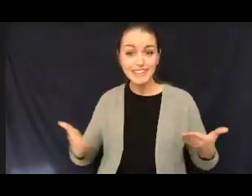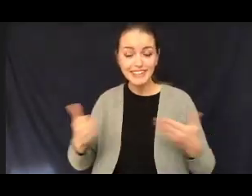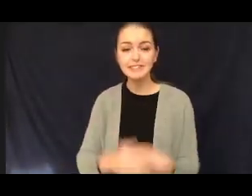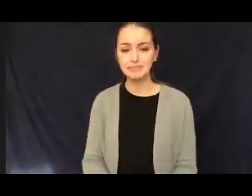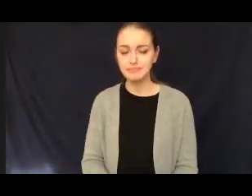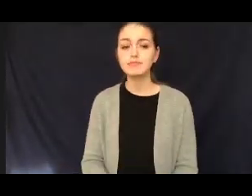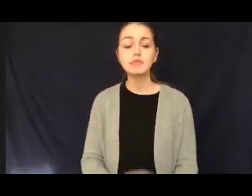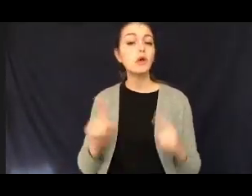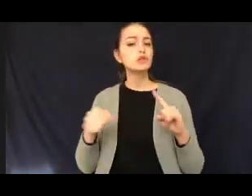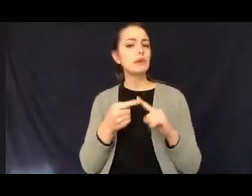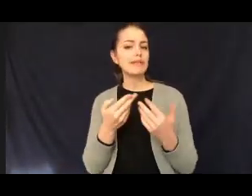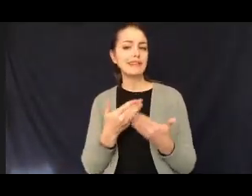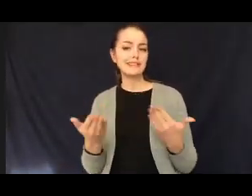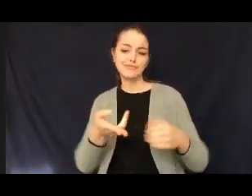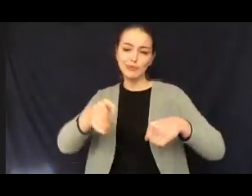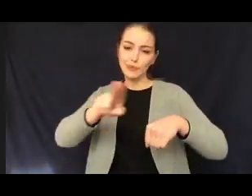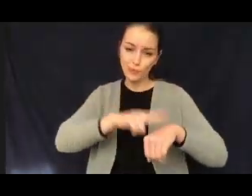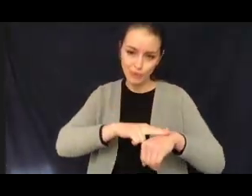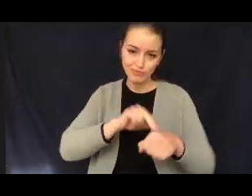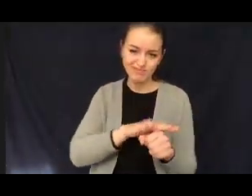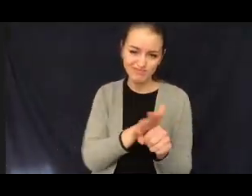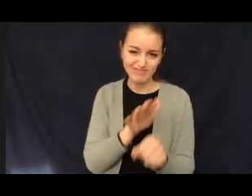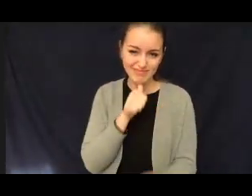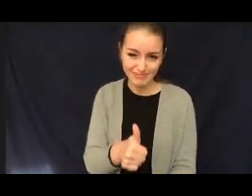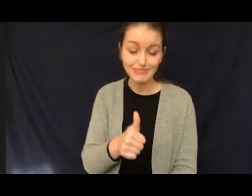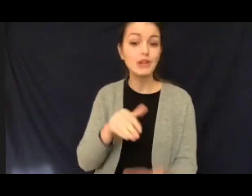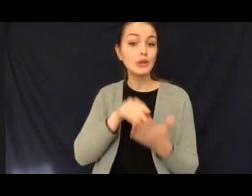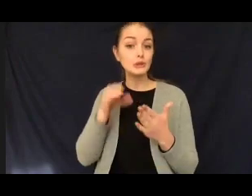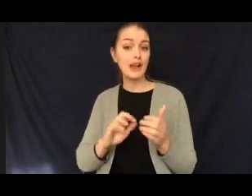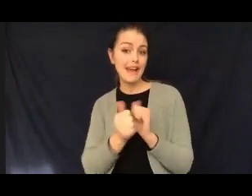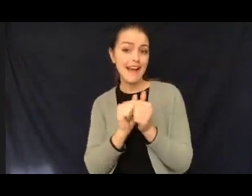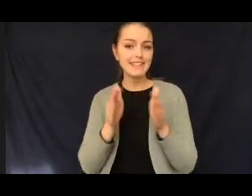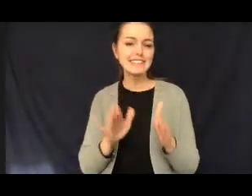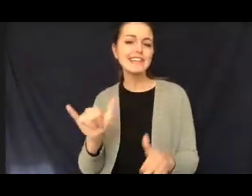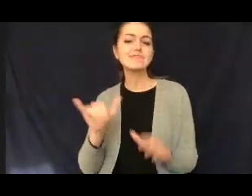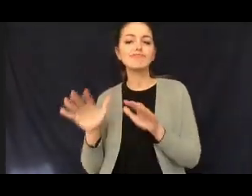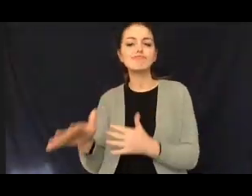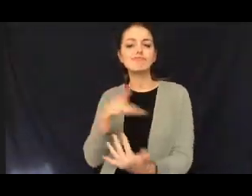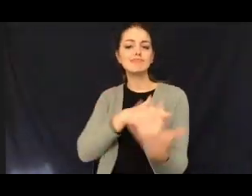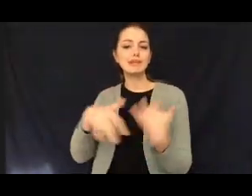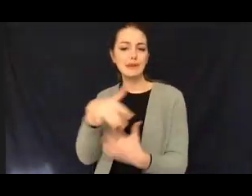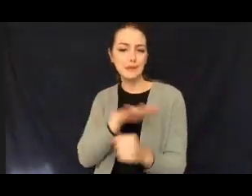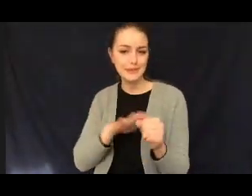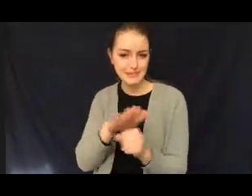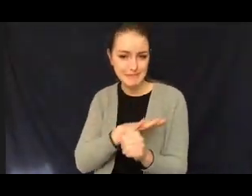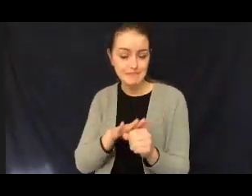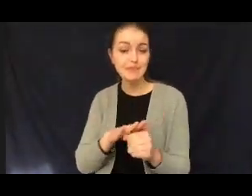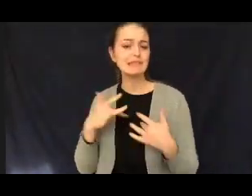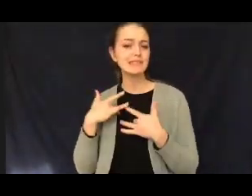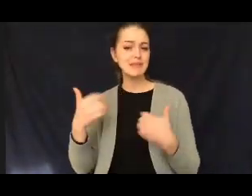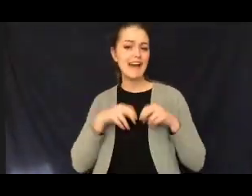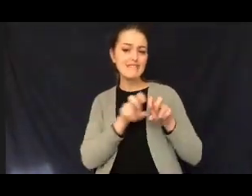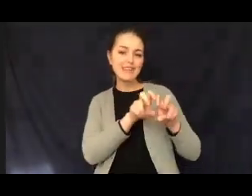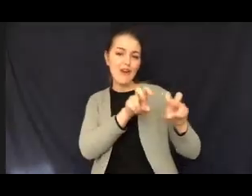when things are normal, this is where the student athletes will, it's kind of their lounge. So usually there's couches right